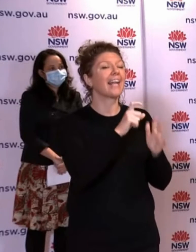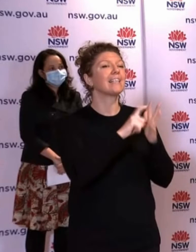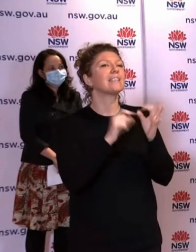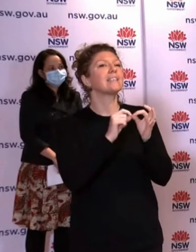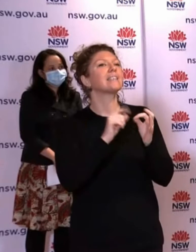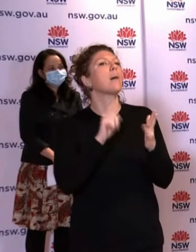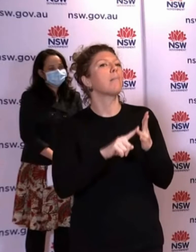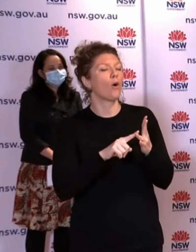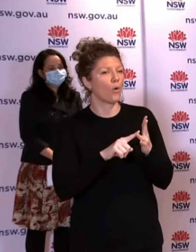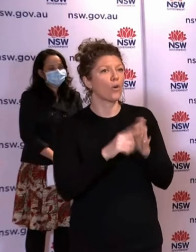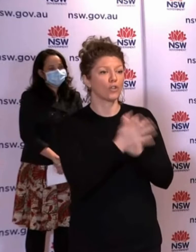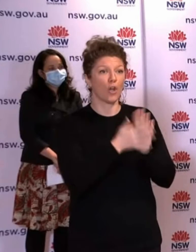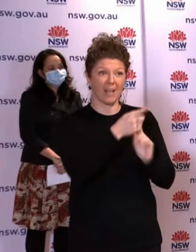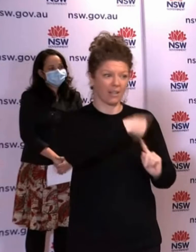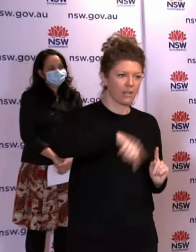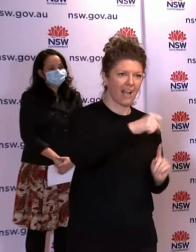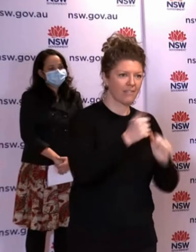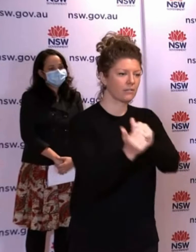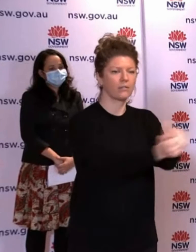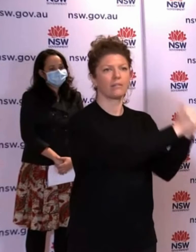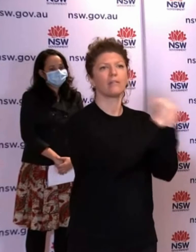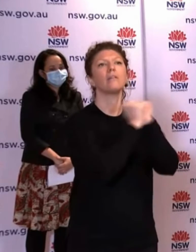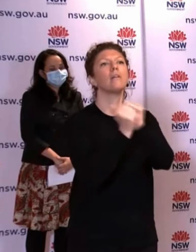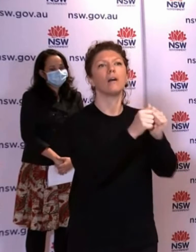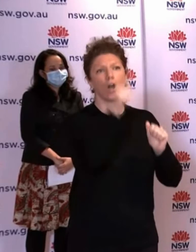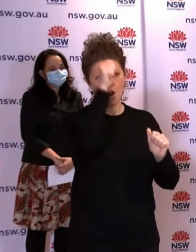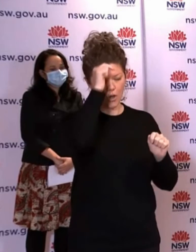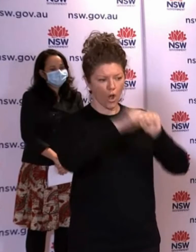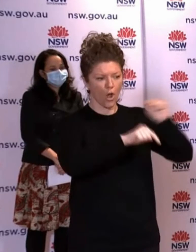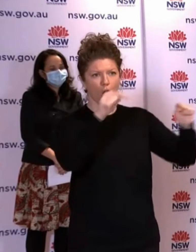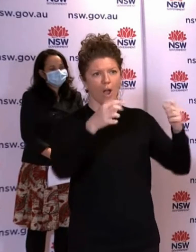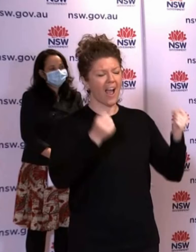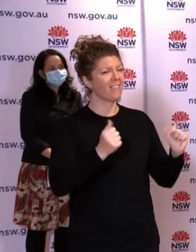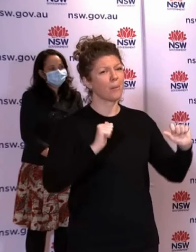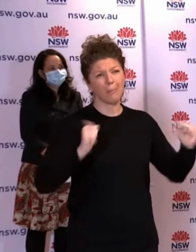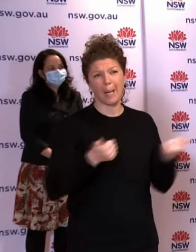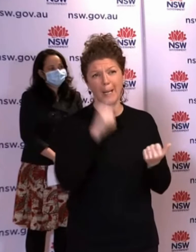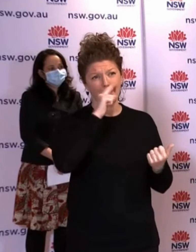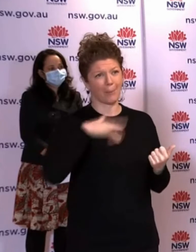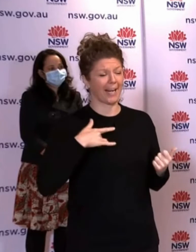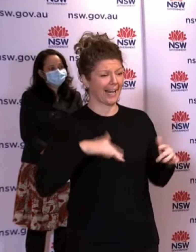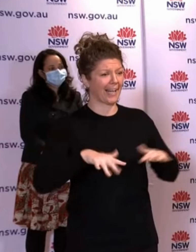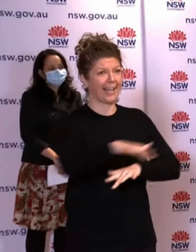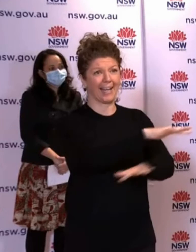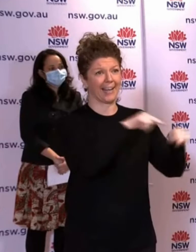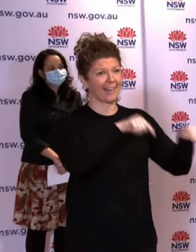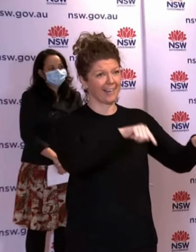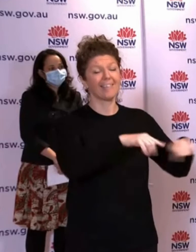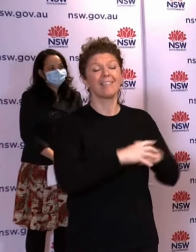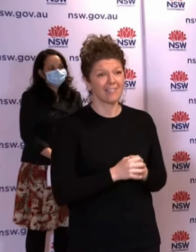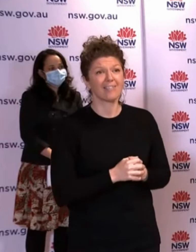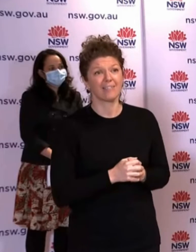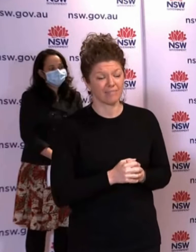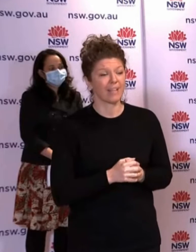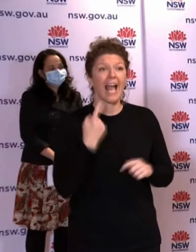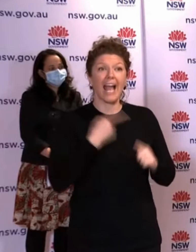under Assistant Commissioner McKechnie, there is a large and diverse group of people out of the RFS Academy there